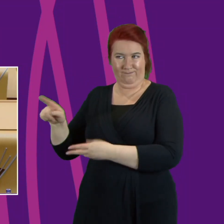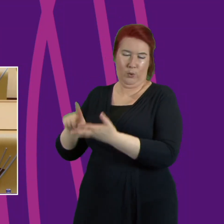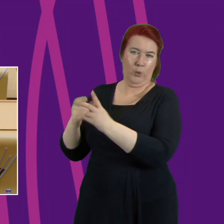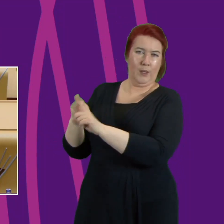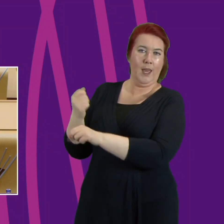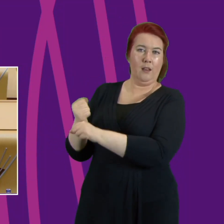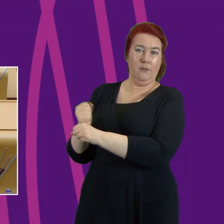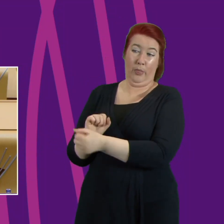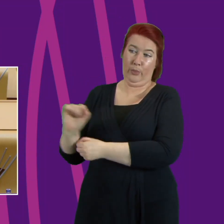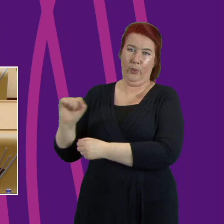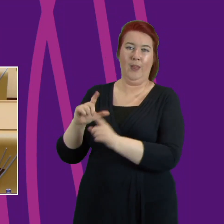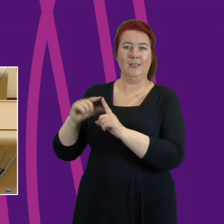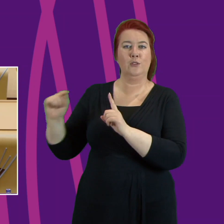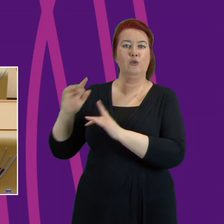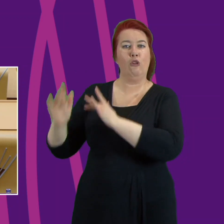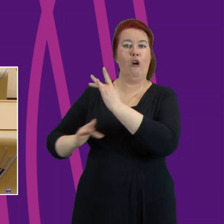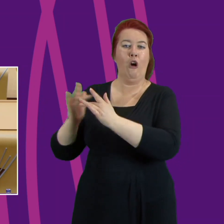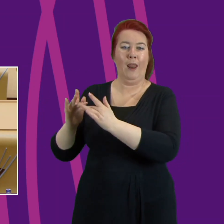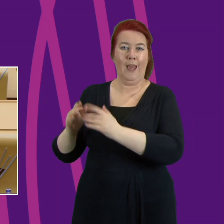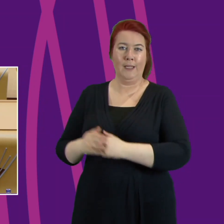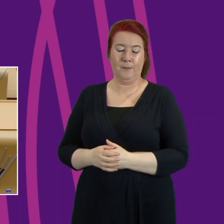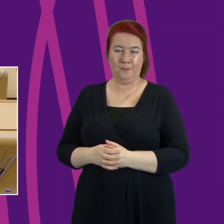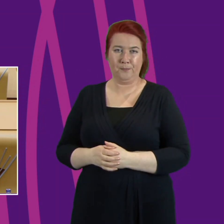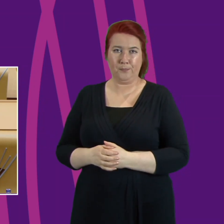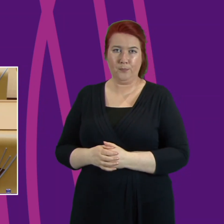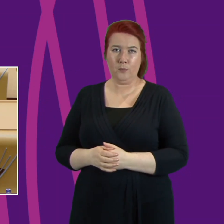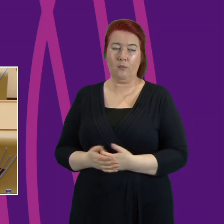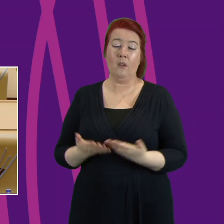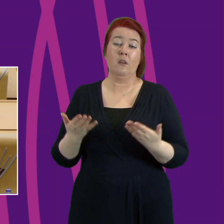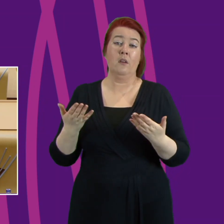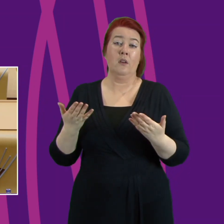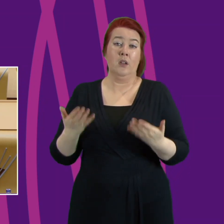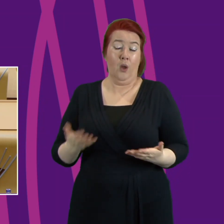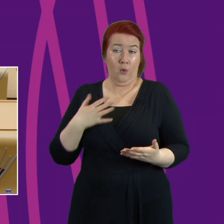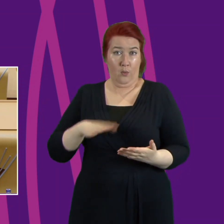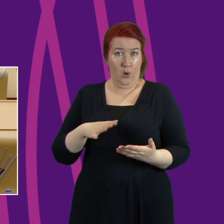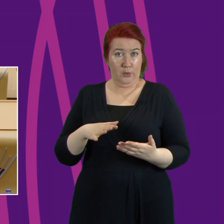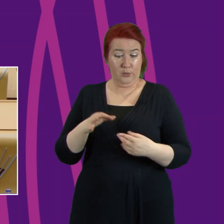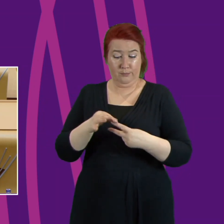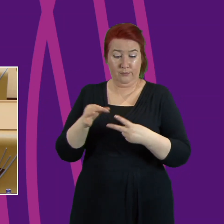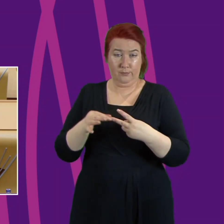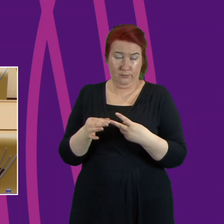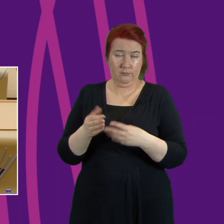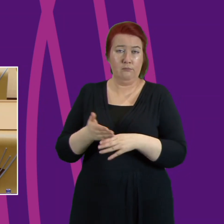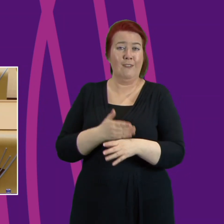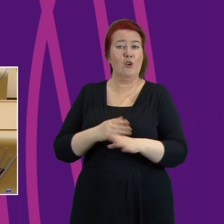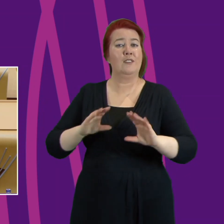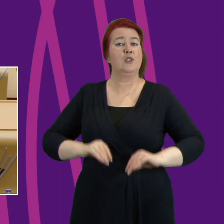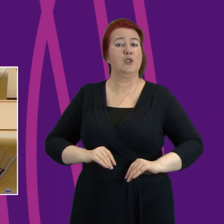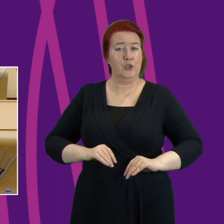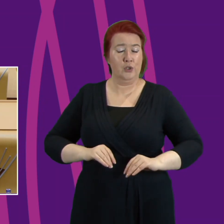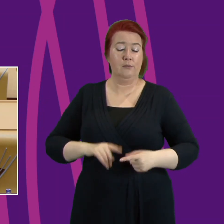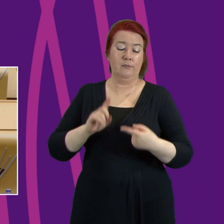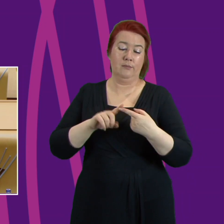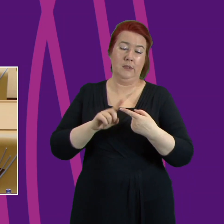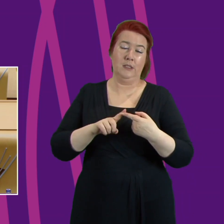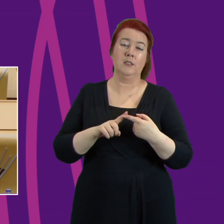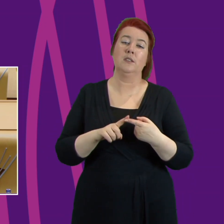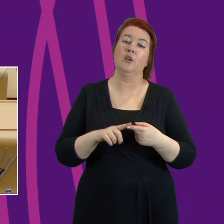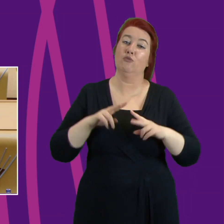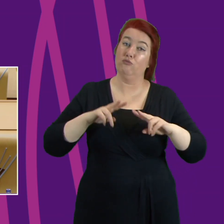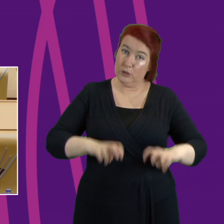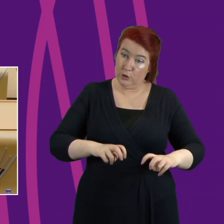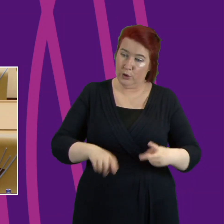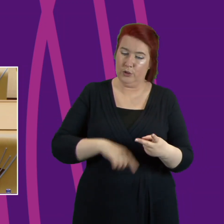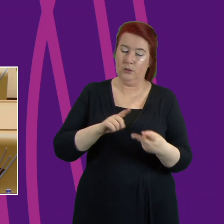their digital portal. I want to touch now on 2 other issues before I conclude: research and ongoing changes